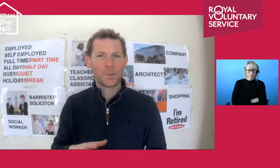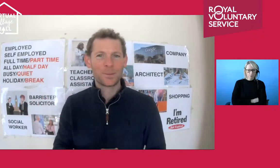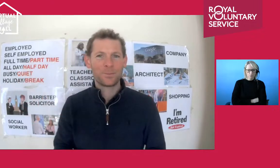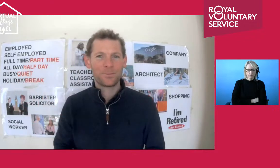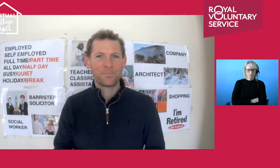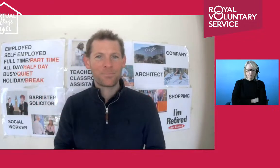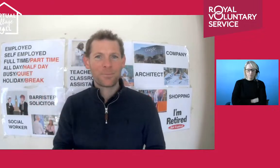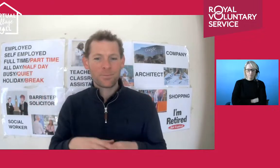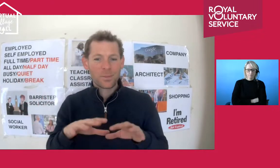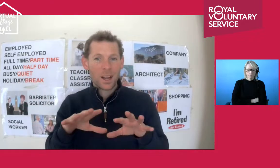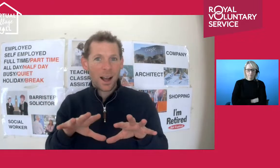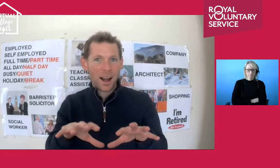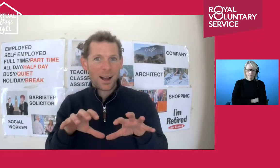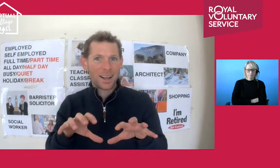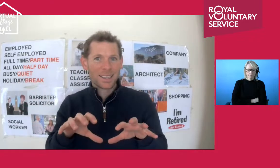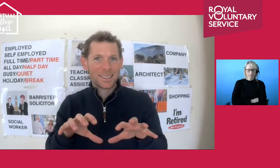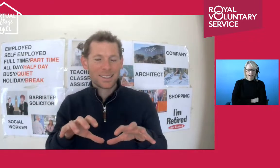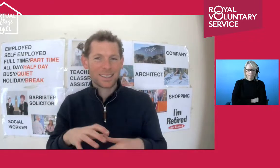Rainbow,